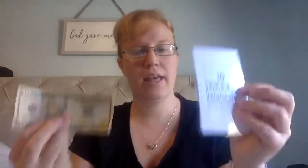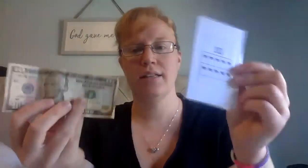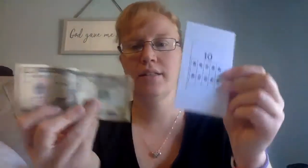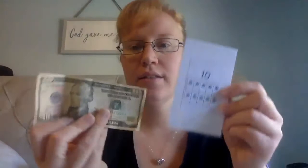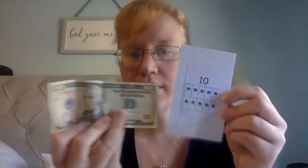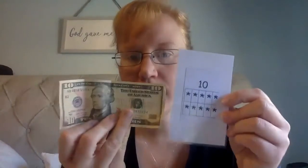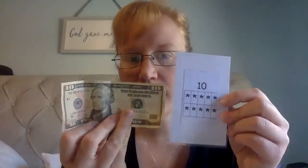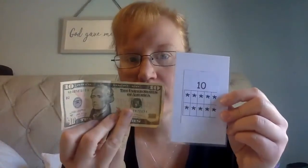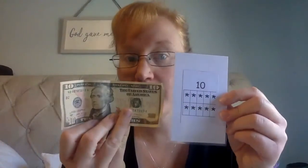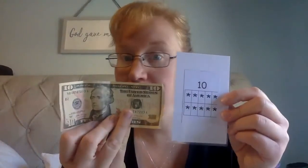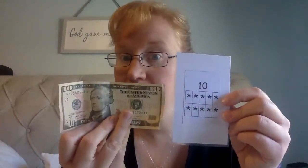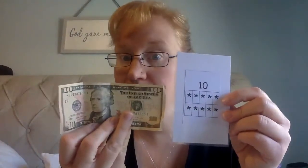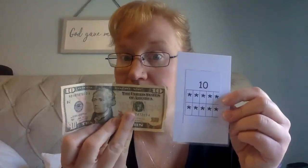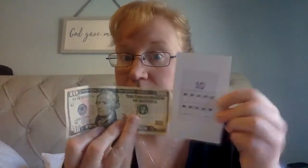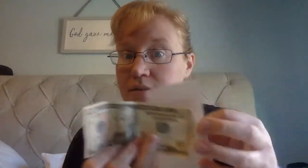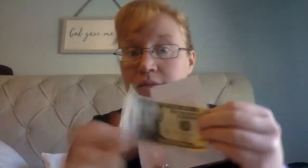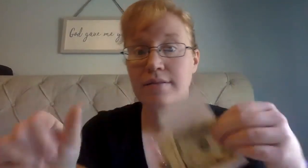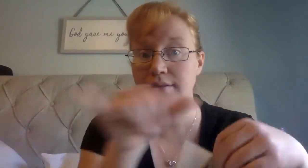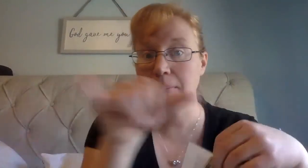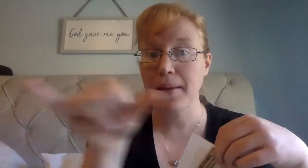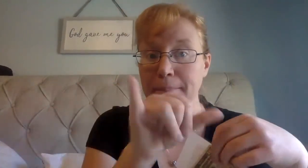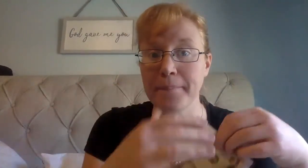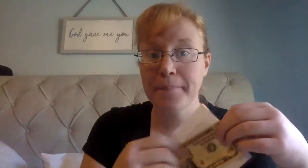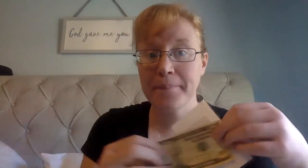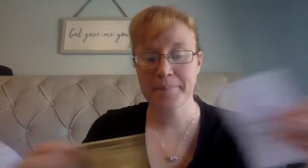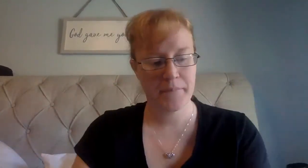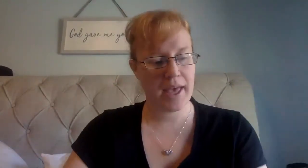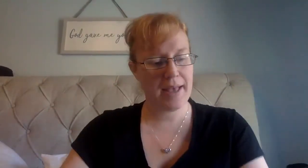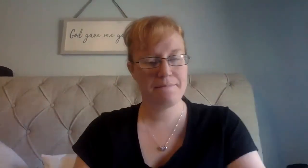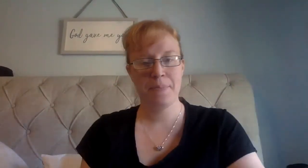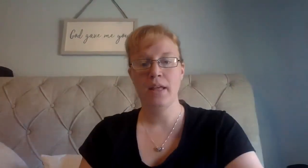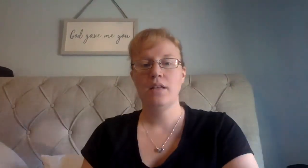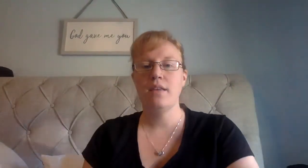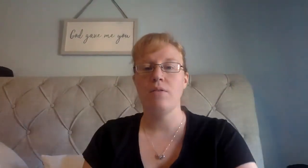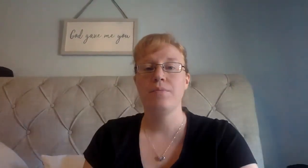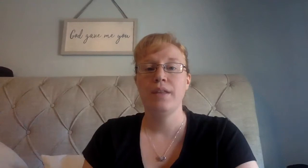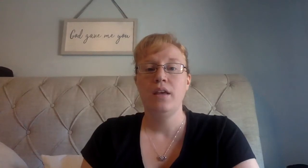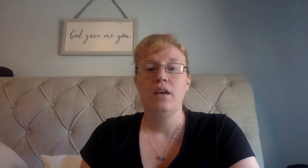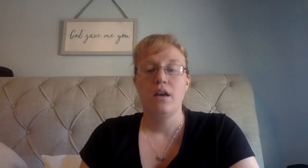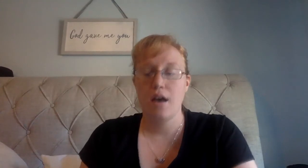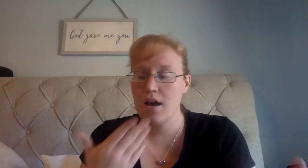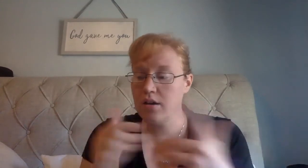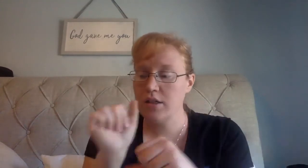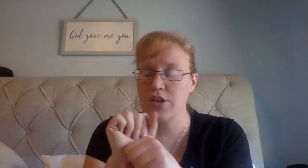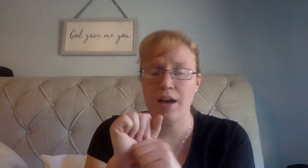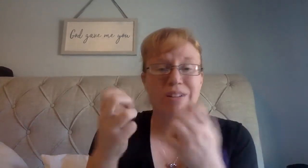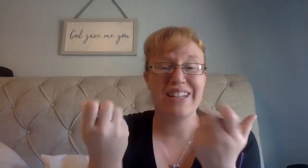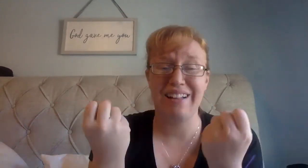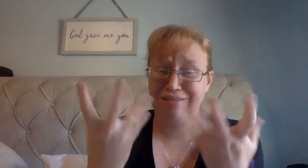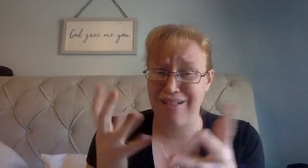This, same as this, same thing. Okay, so good job. We did a lot